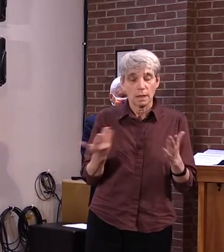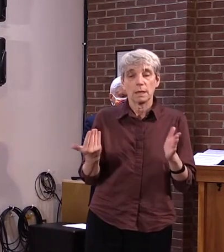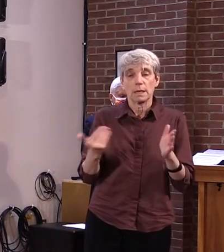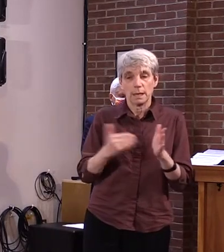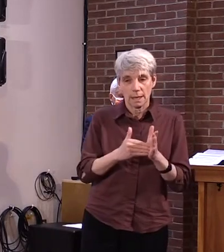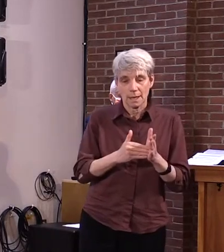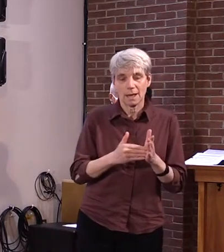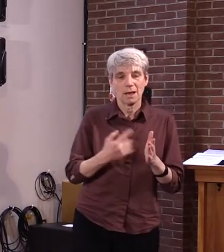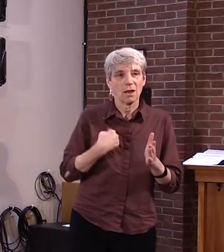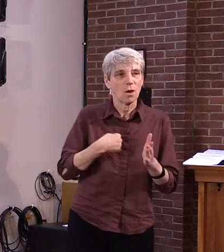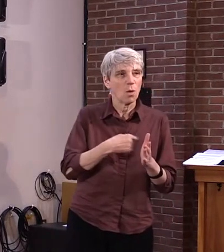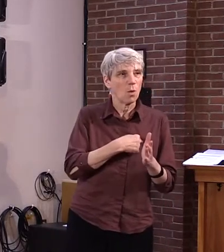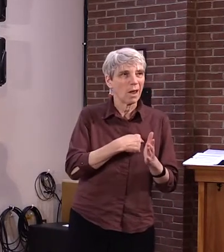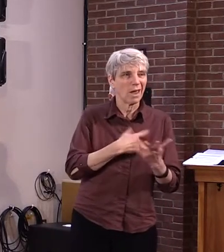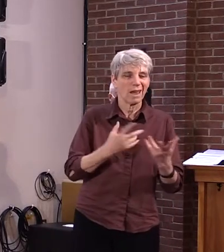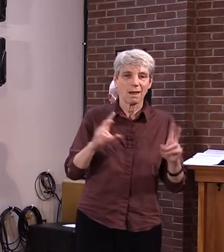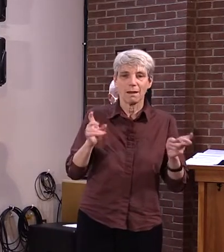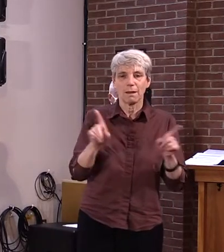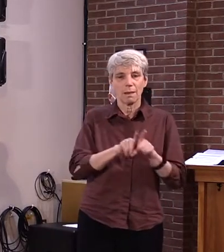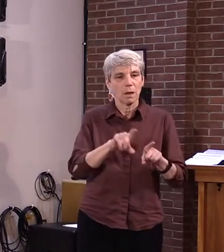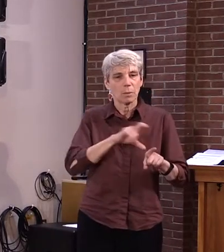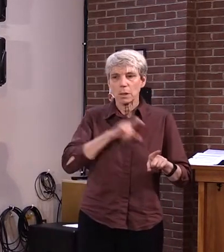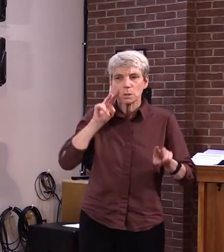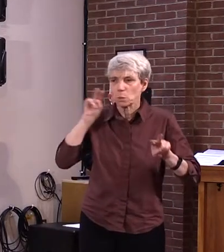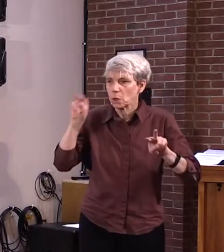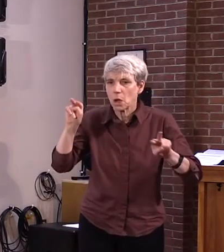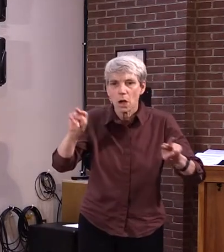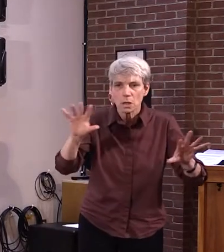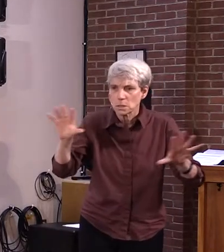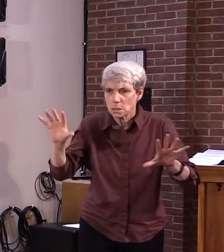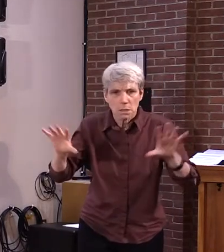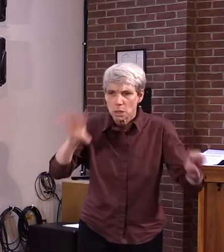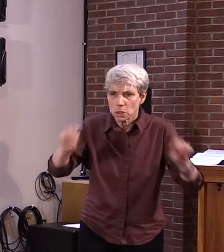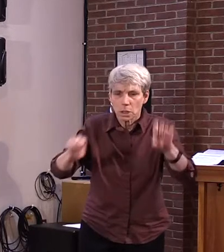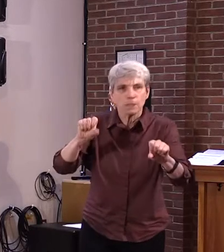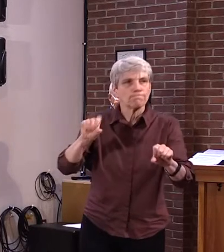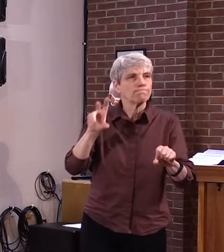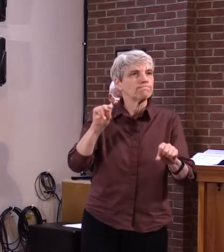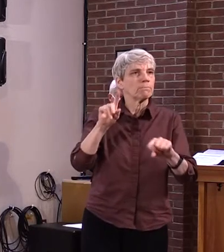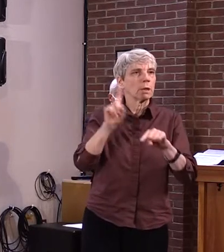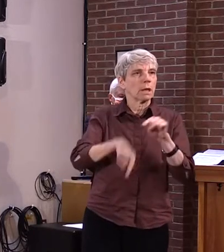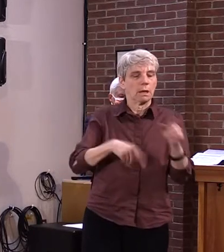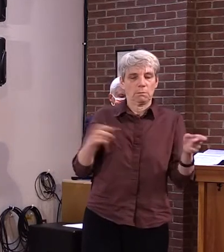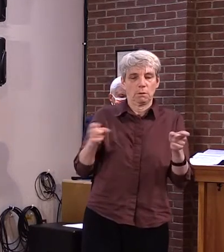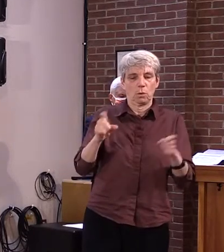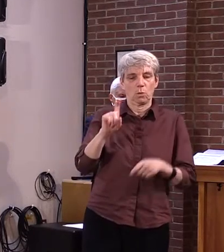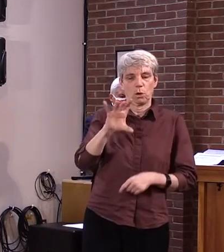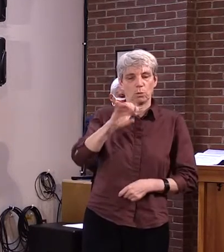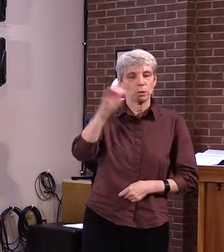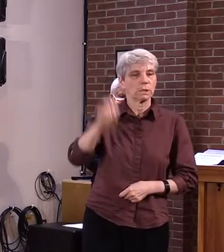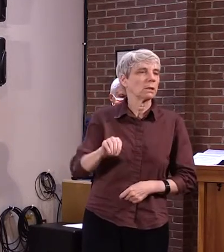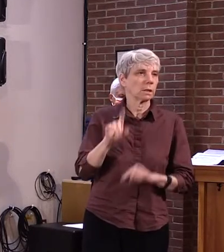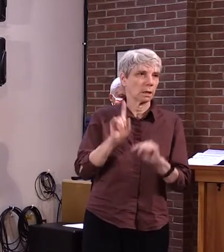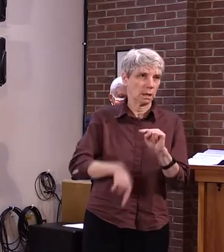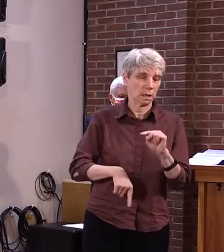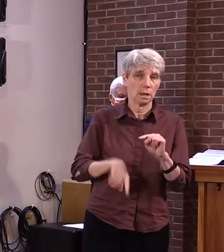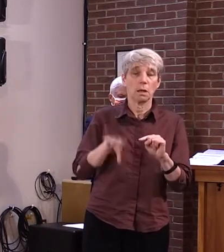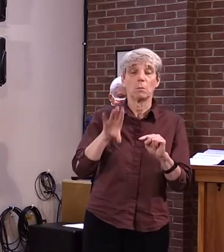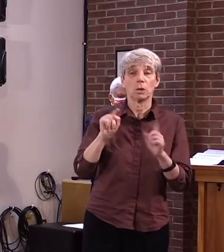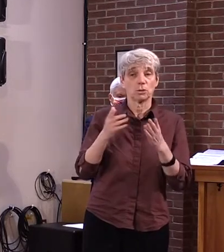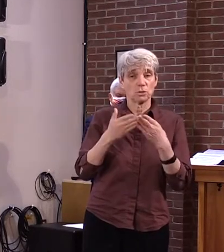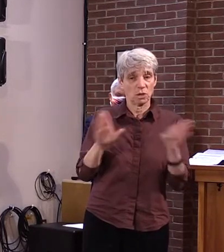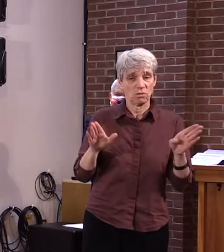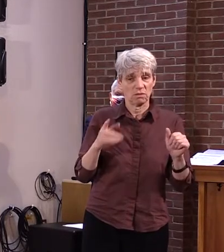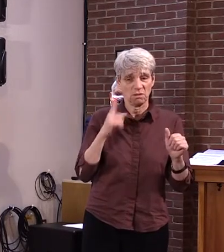Admittedly, it's not perfect, and we don't have control over every sector, but by and large, I think people